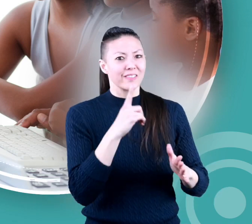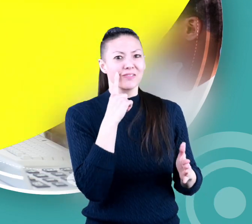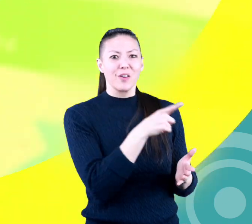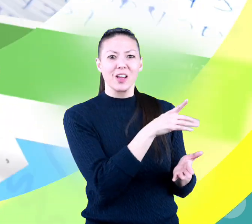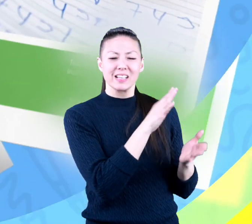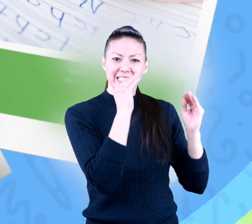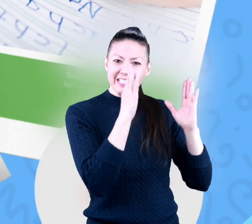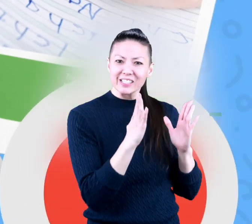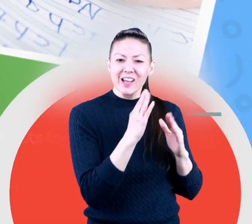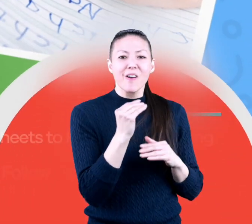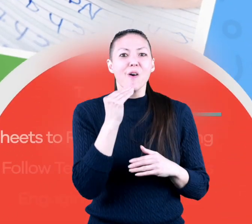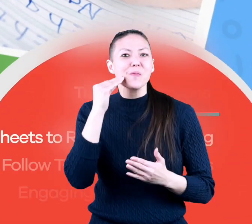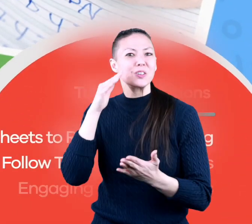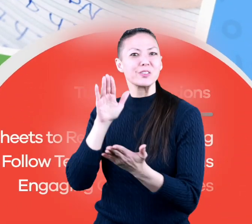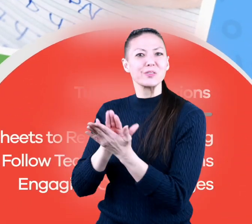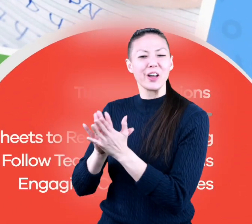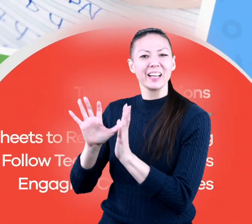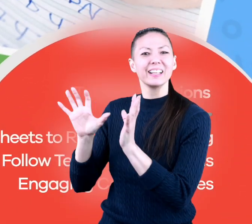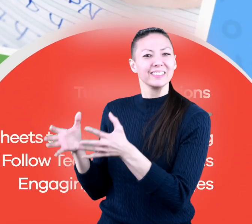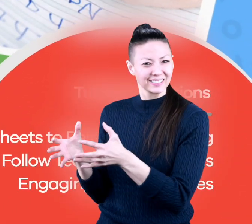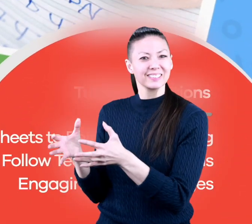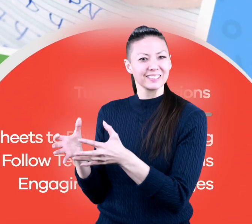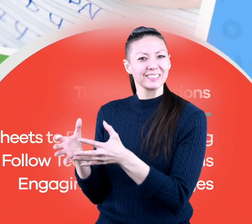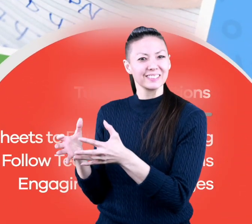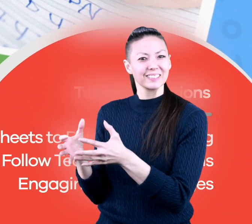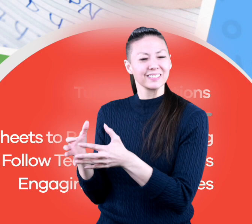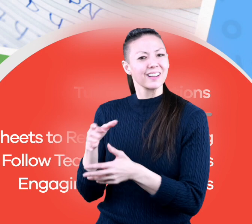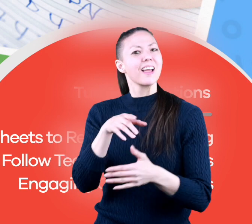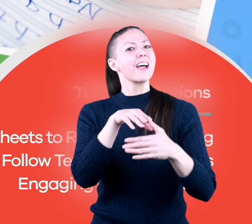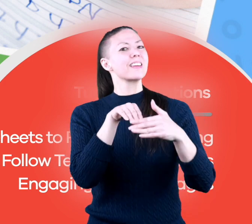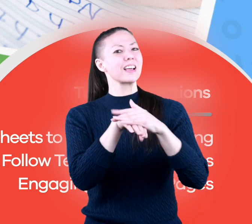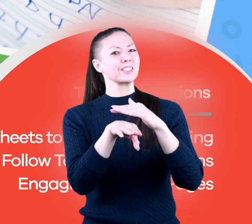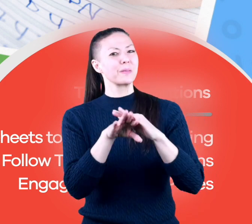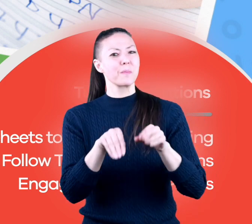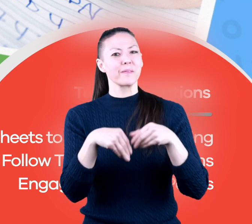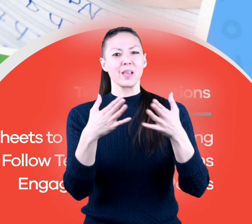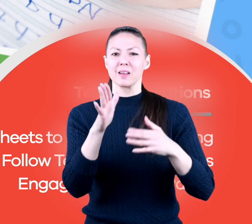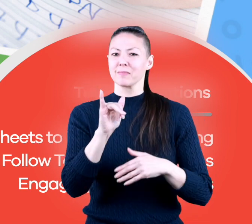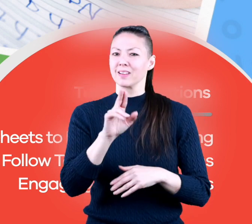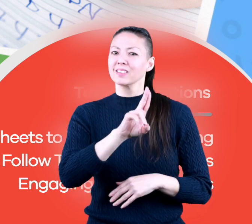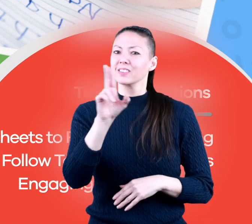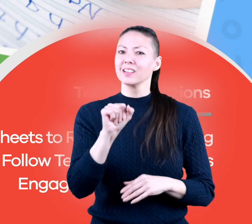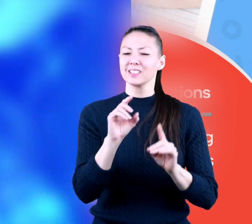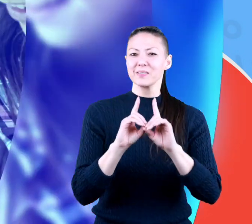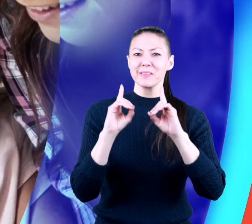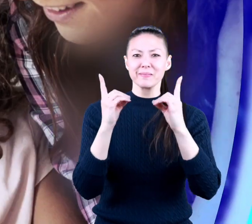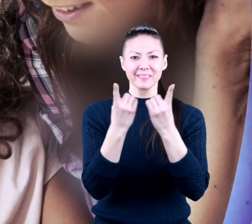resources and turnkey solutions for teachers and homeschoolers.